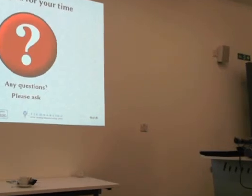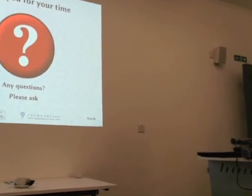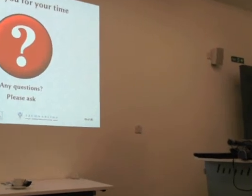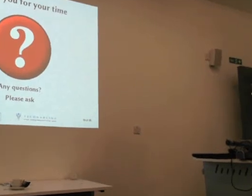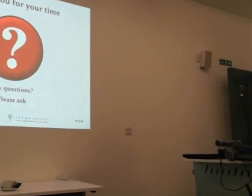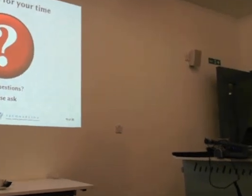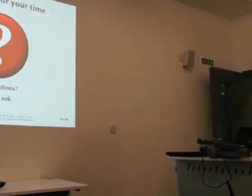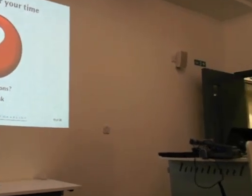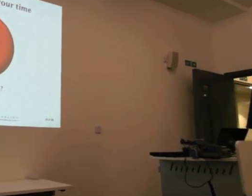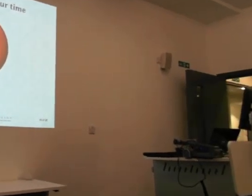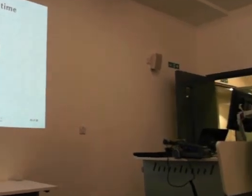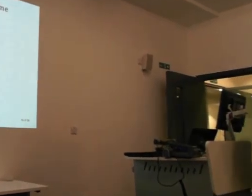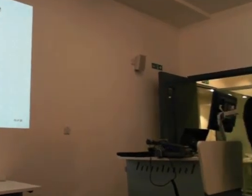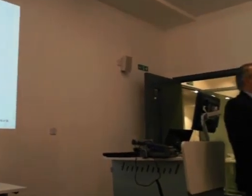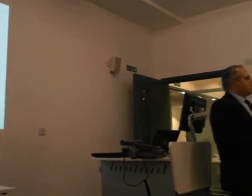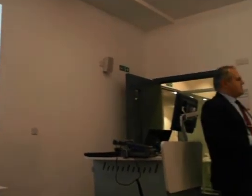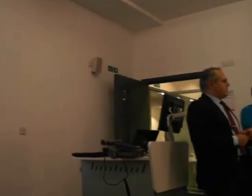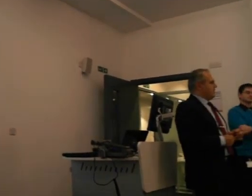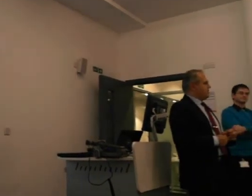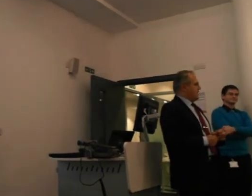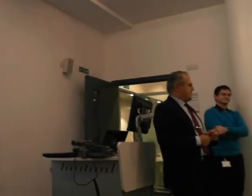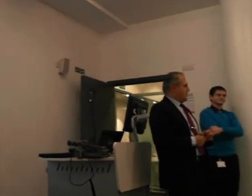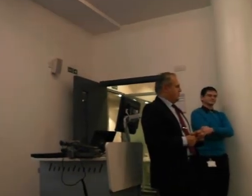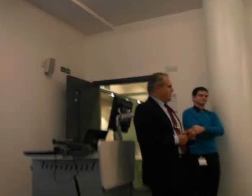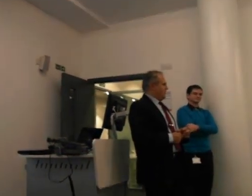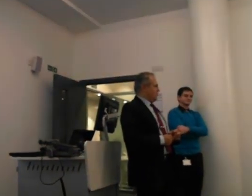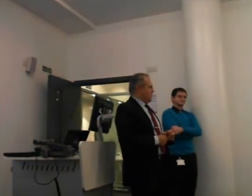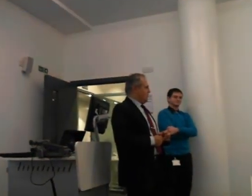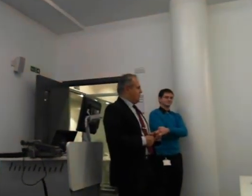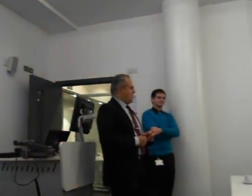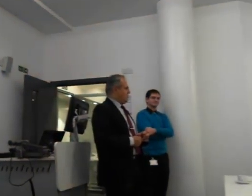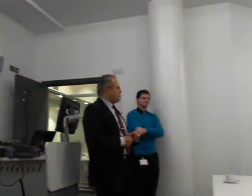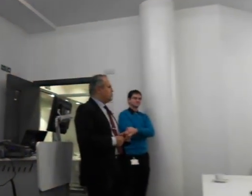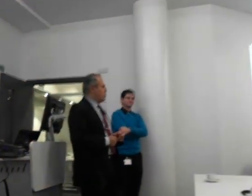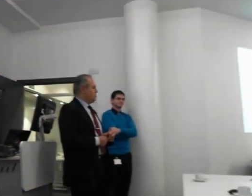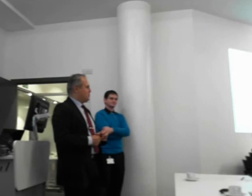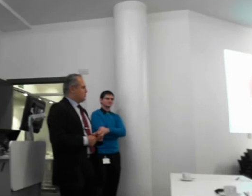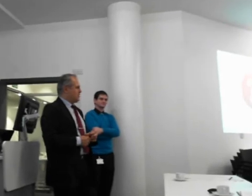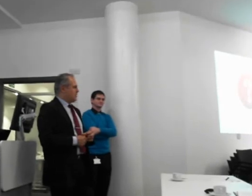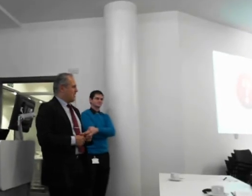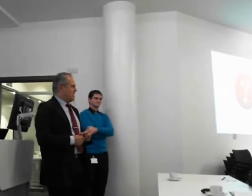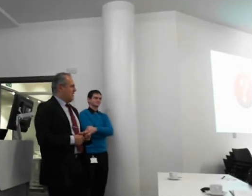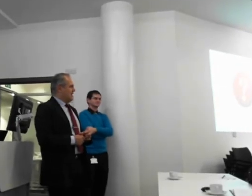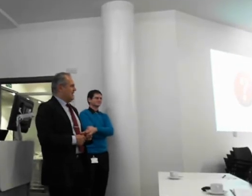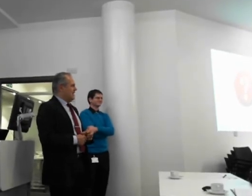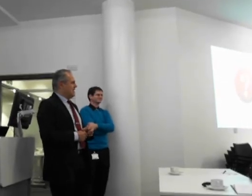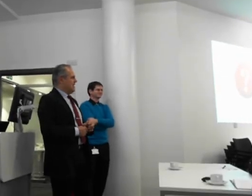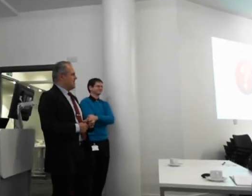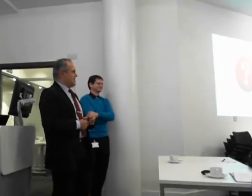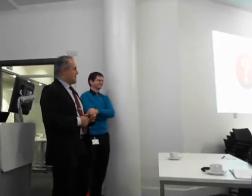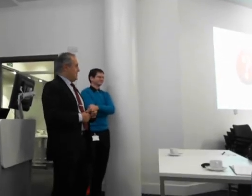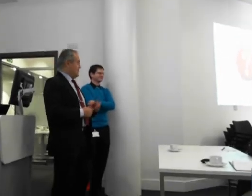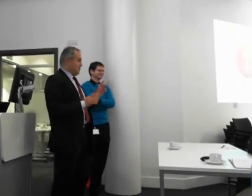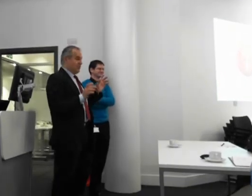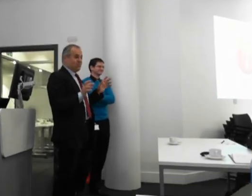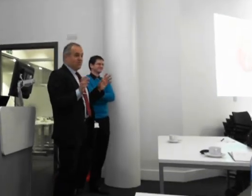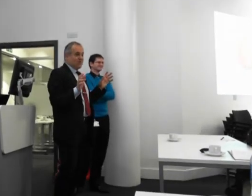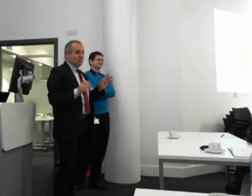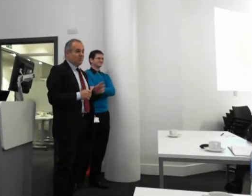is rather two days with the university college london would have them do the job this was a trick uh esrc who wants to